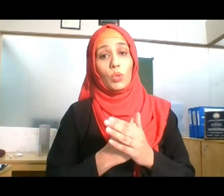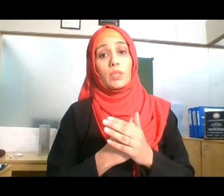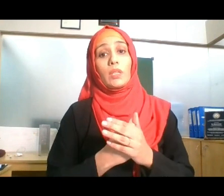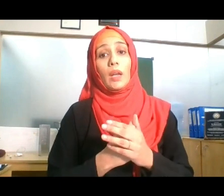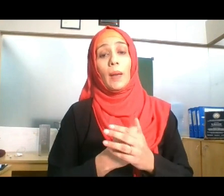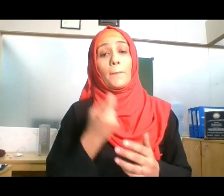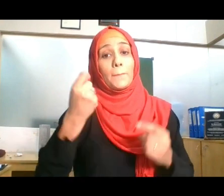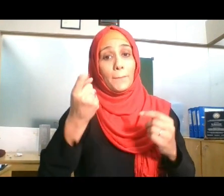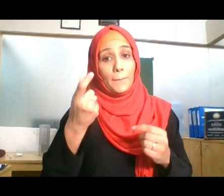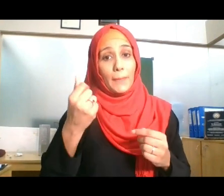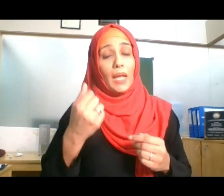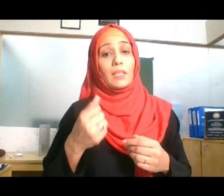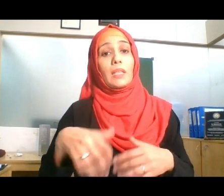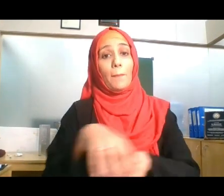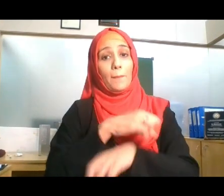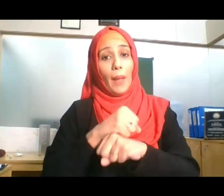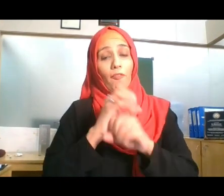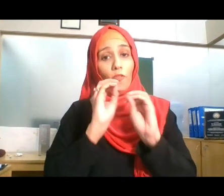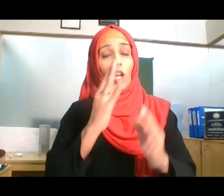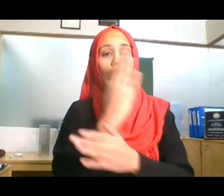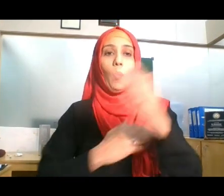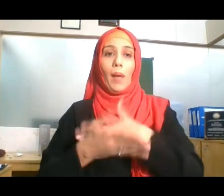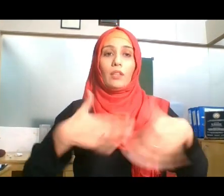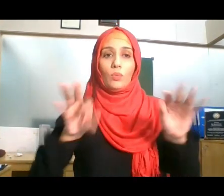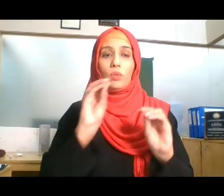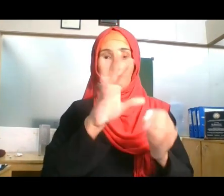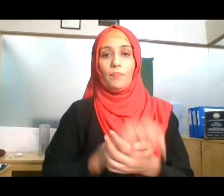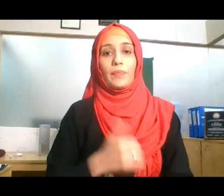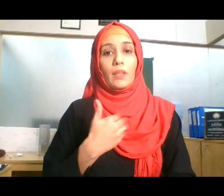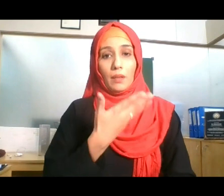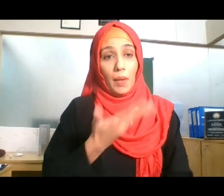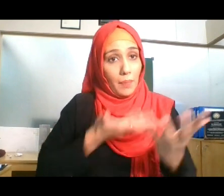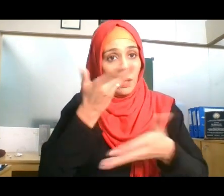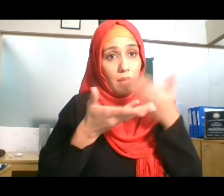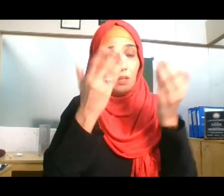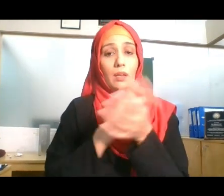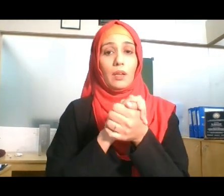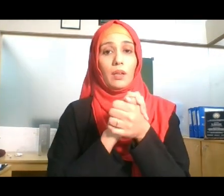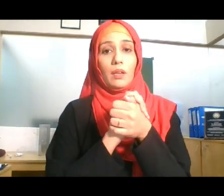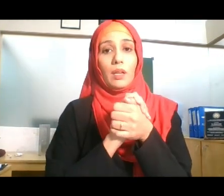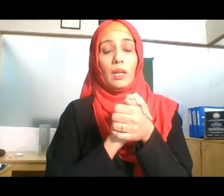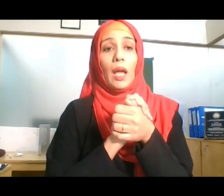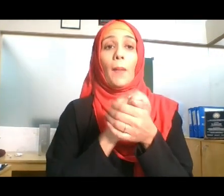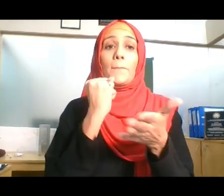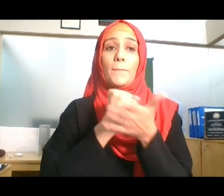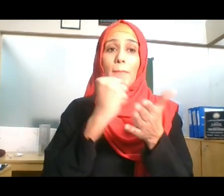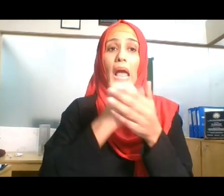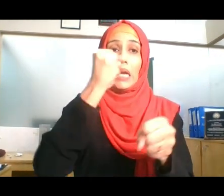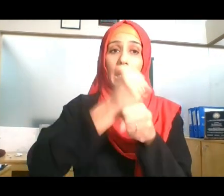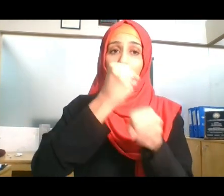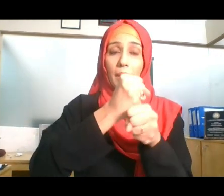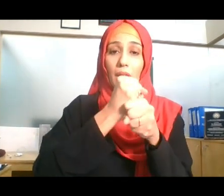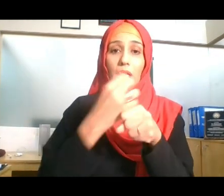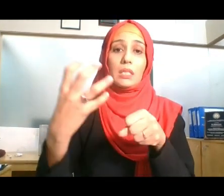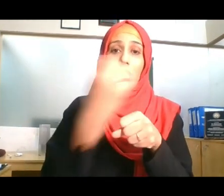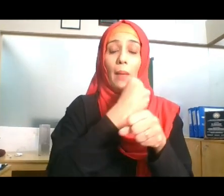financial empowerment of differently abled persons. I would like to share State Bank of Pakistan has directed all